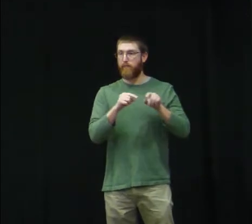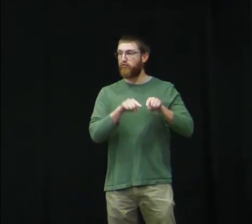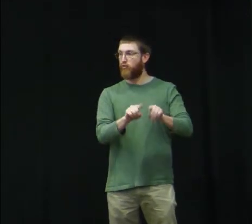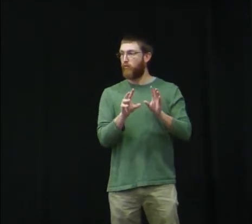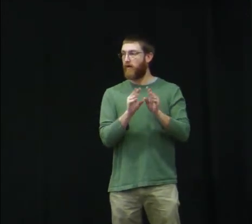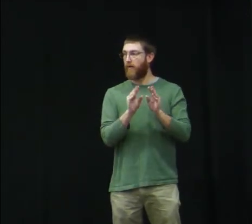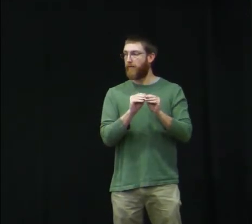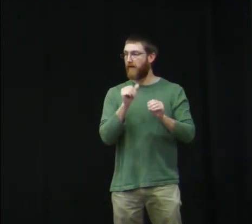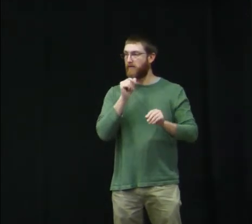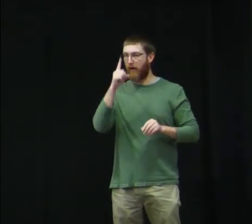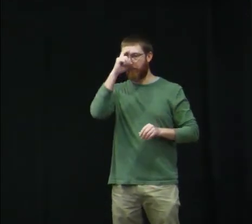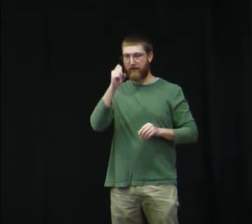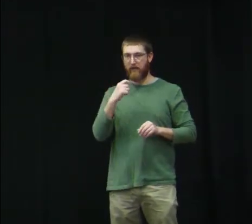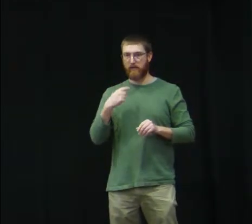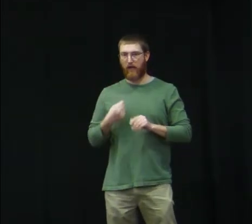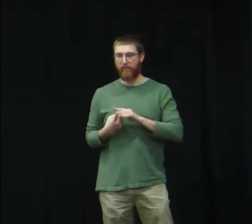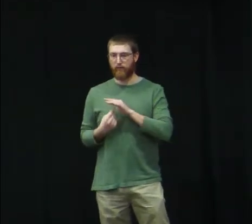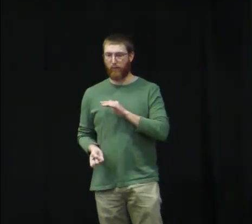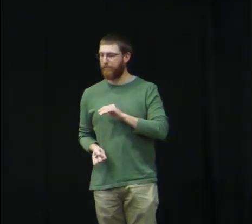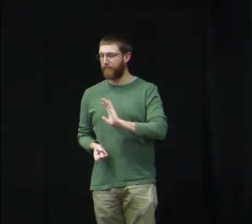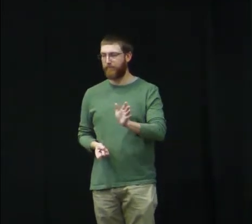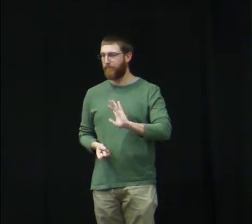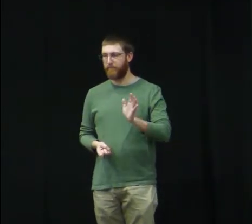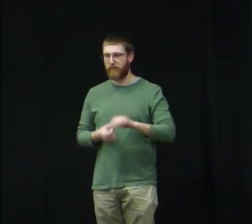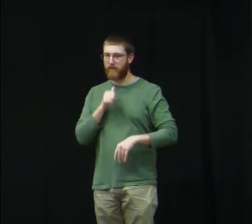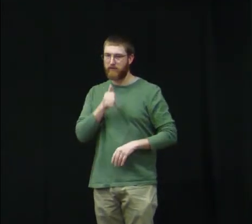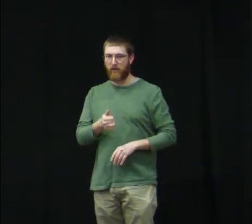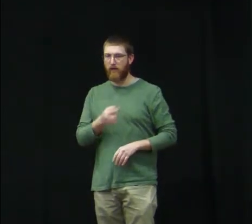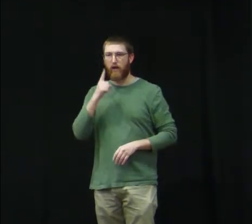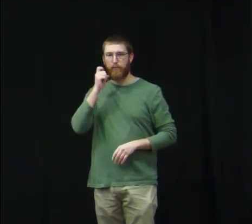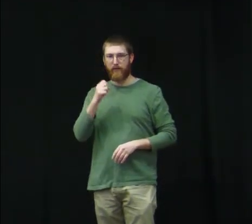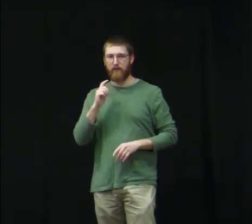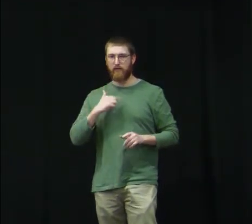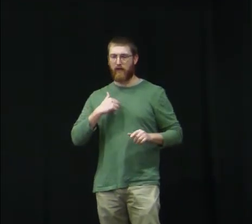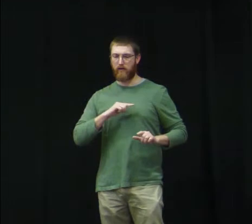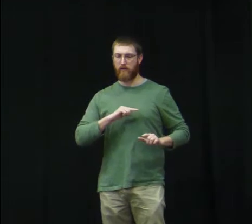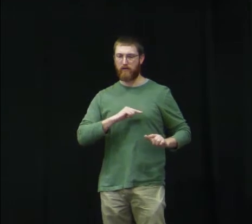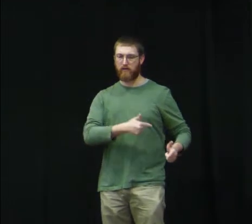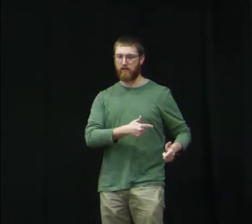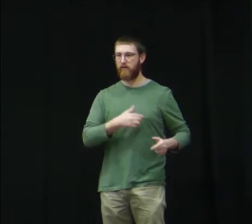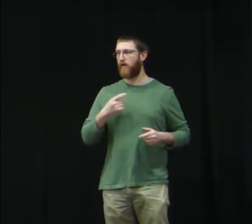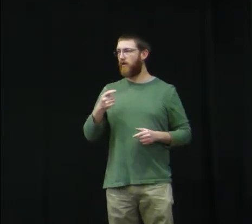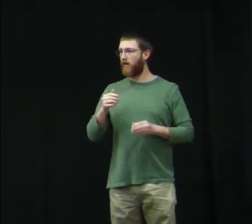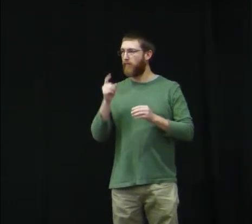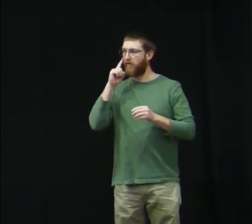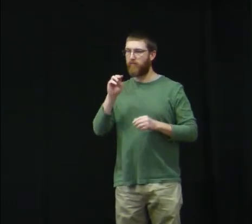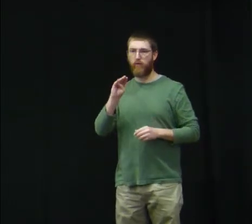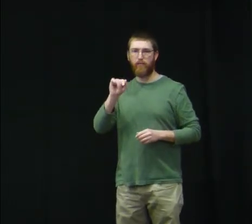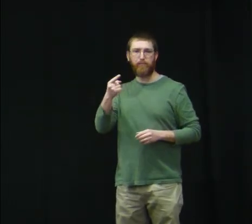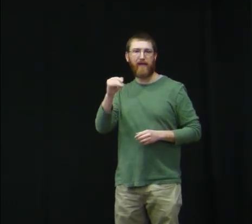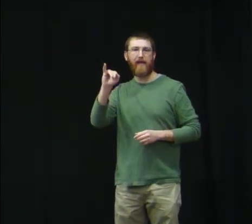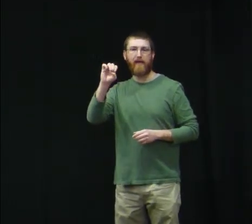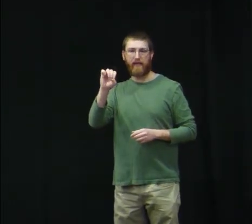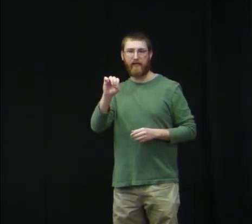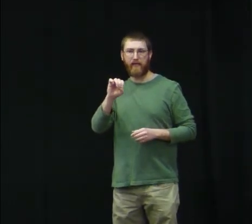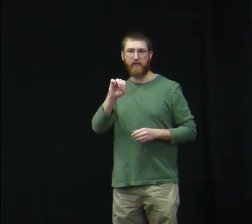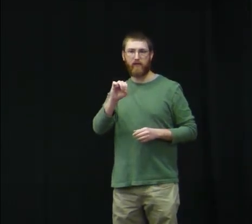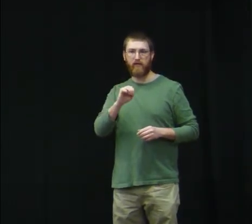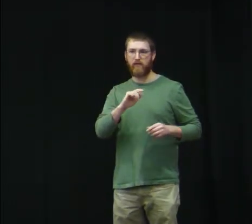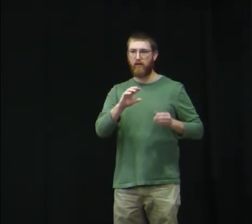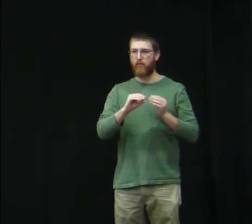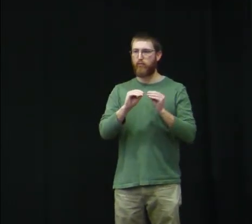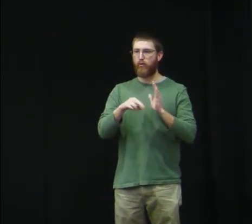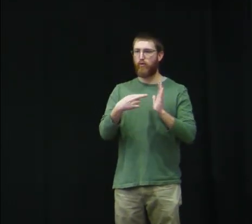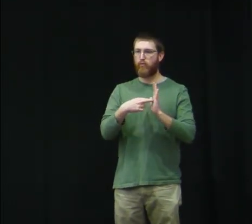not because James just disappeared. It's because I've turned a few things over to Maggie just to get her to do a few things as